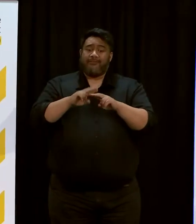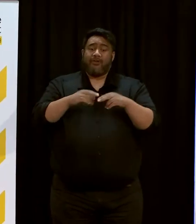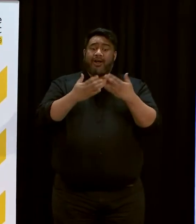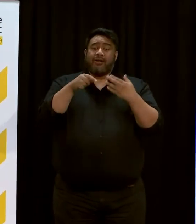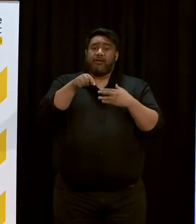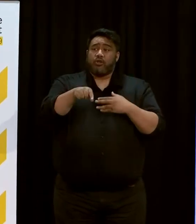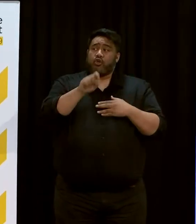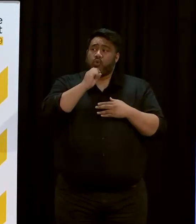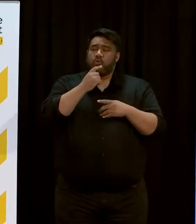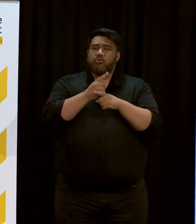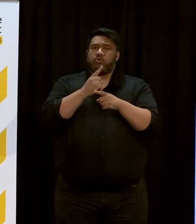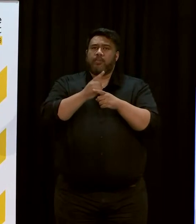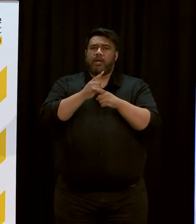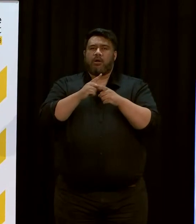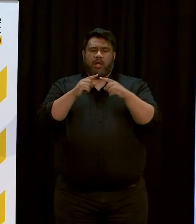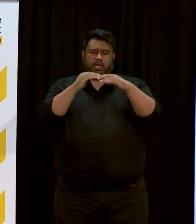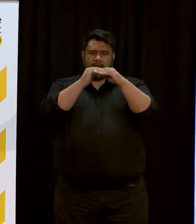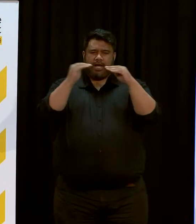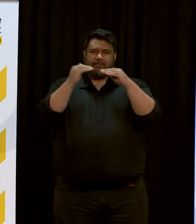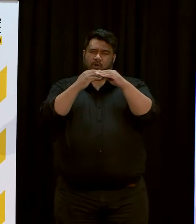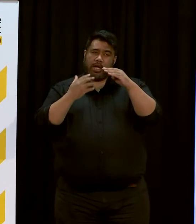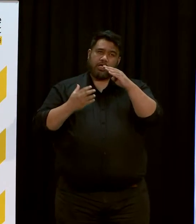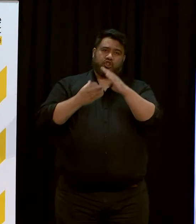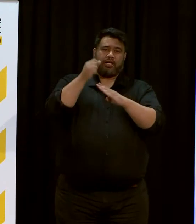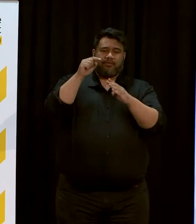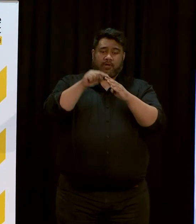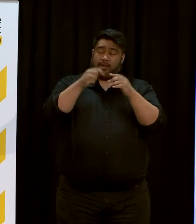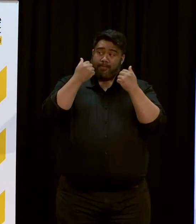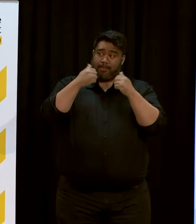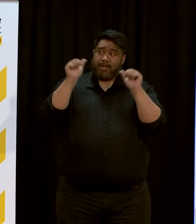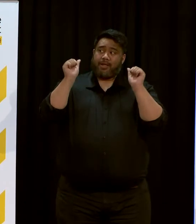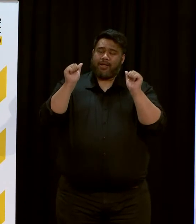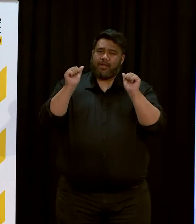it ensure that we wait for